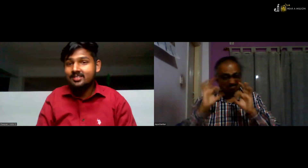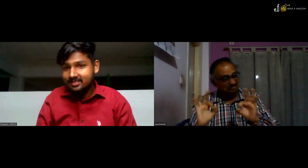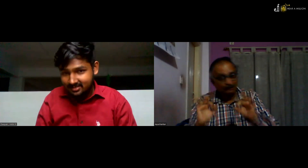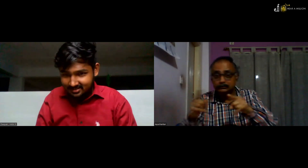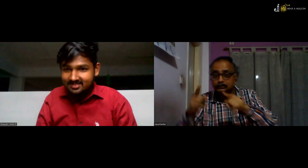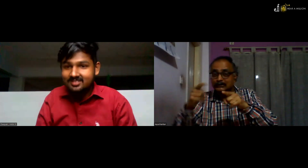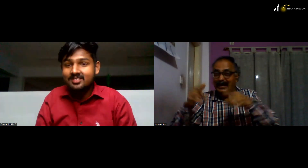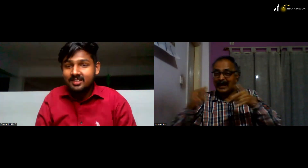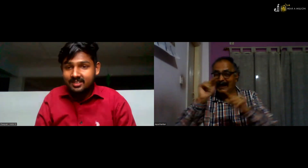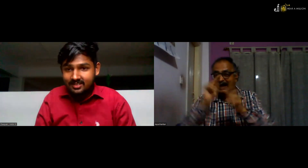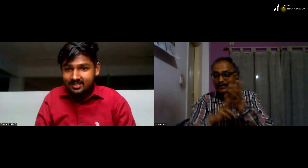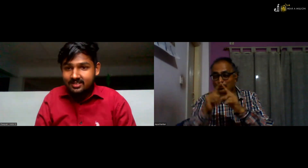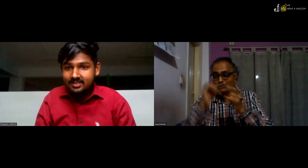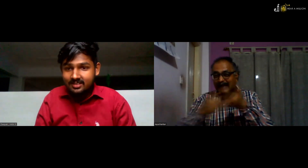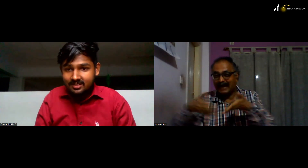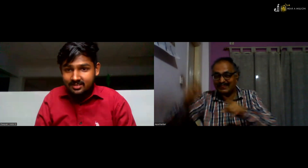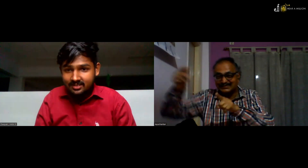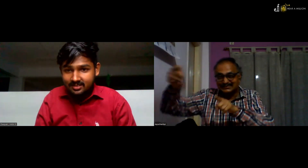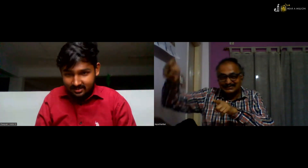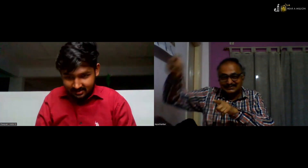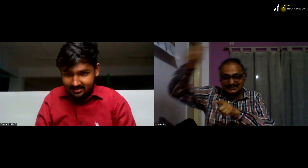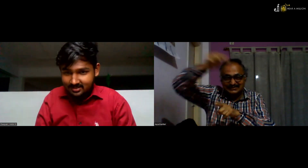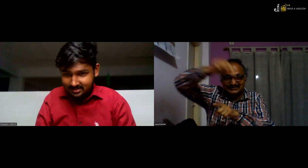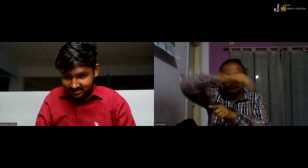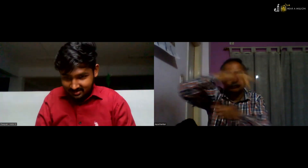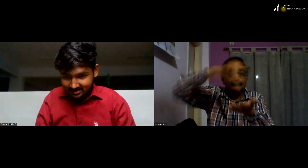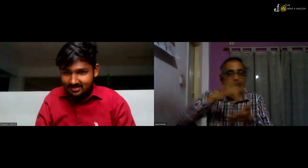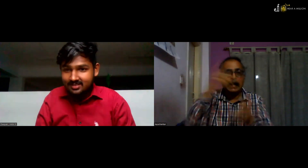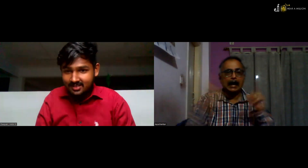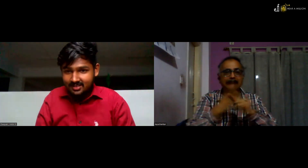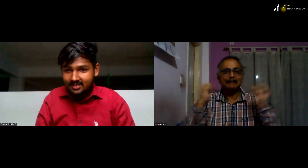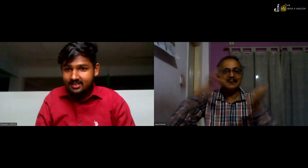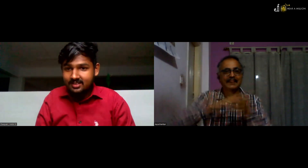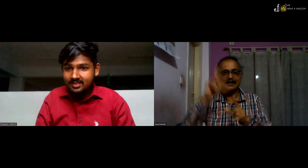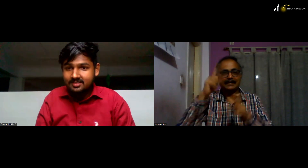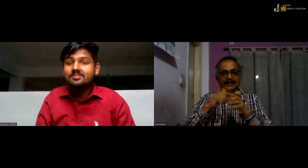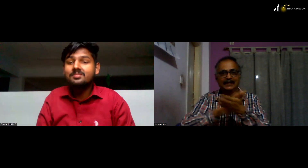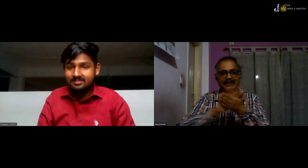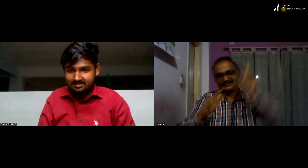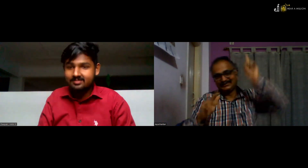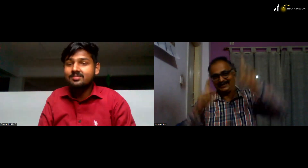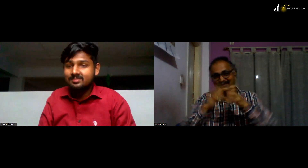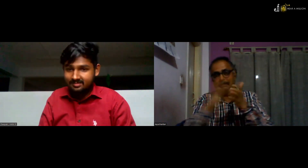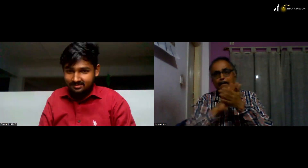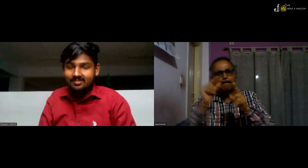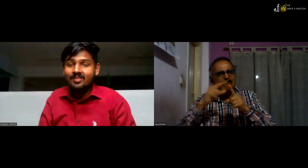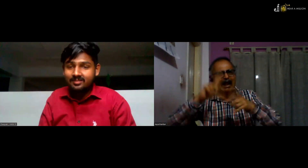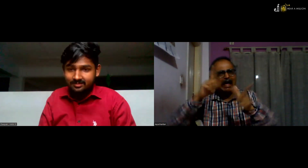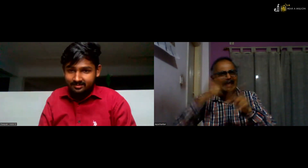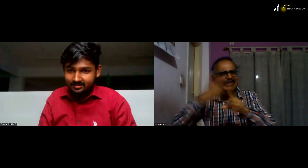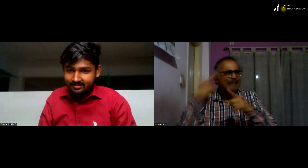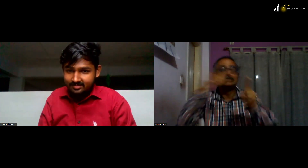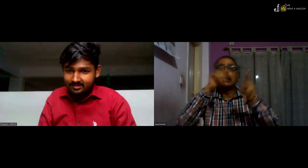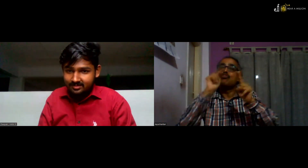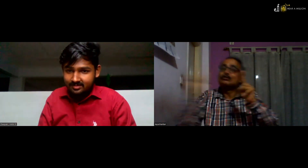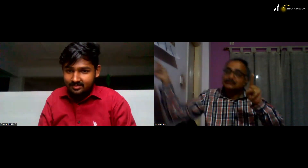Mansarovar and something like that place we went one time. And then coming from that place, we went to other place as